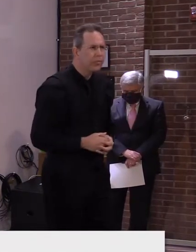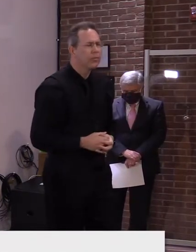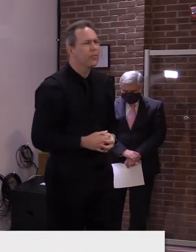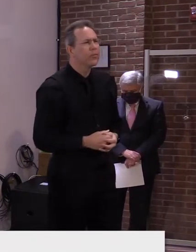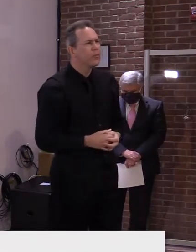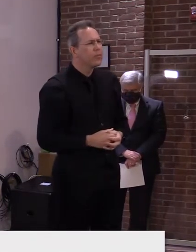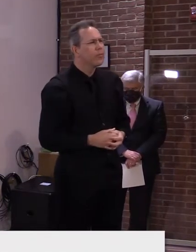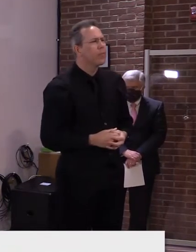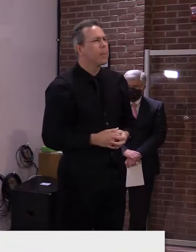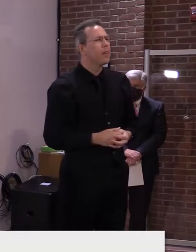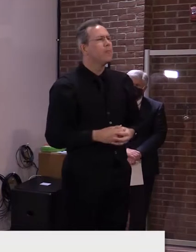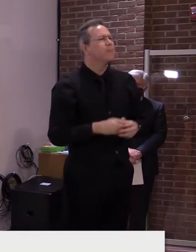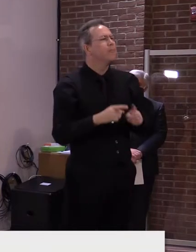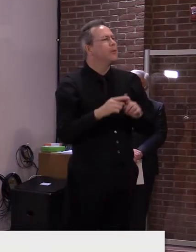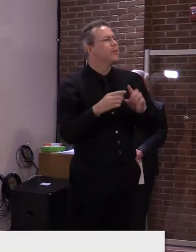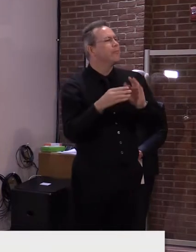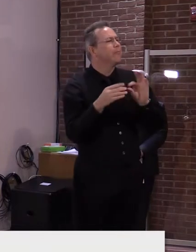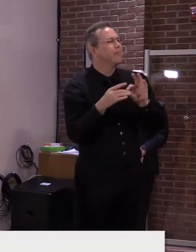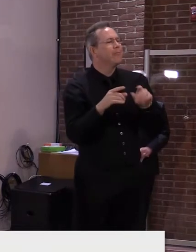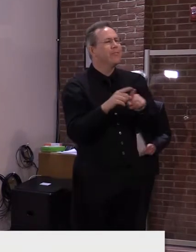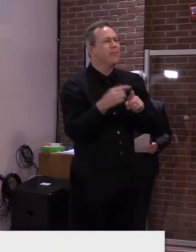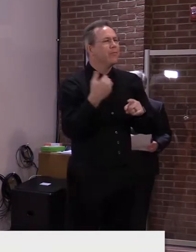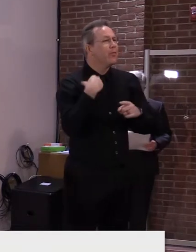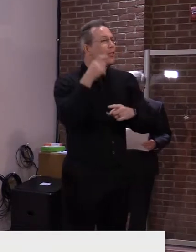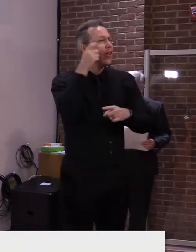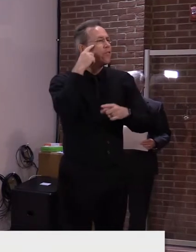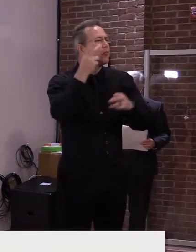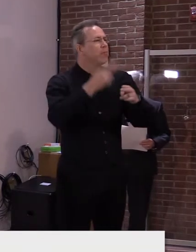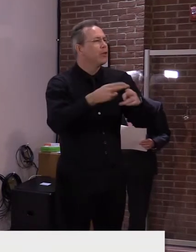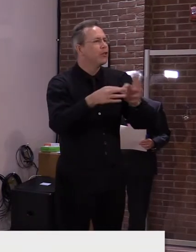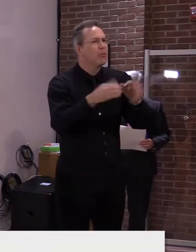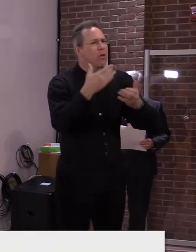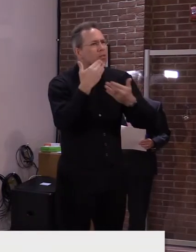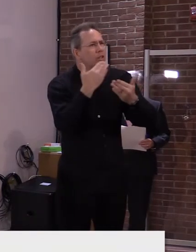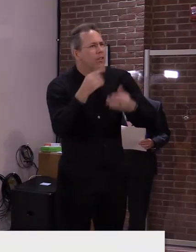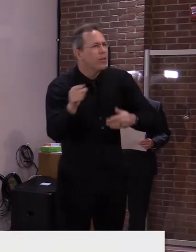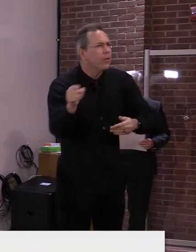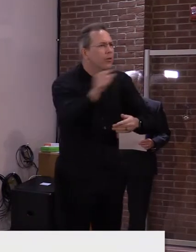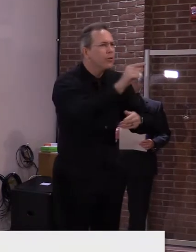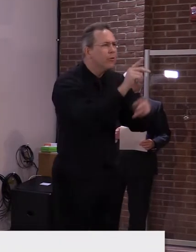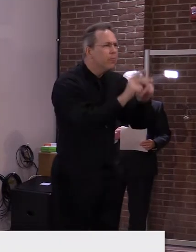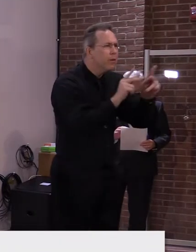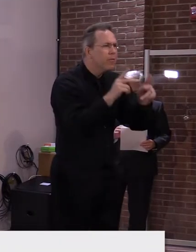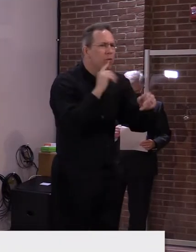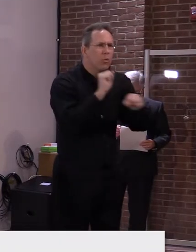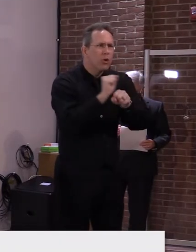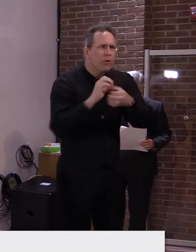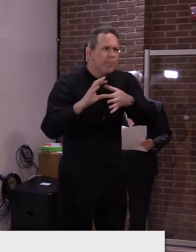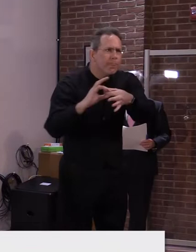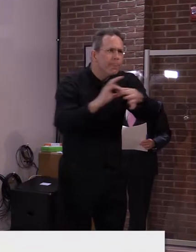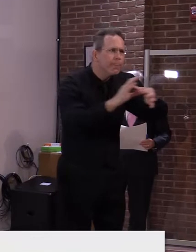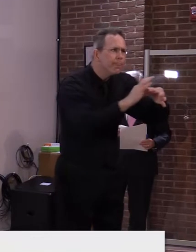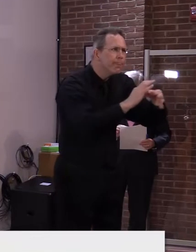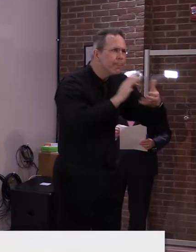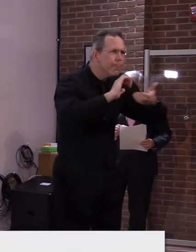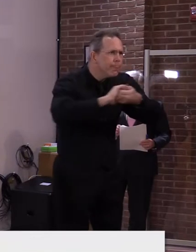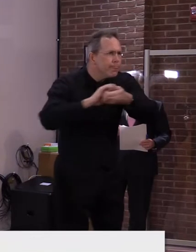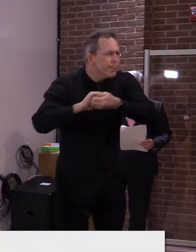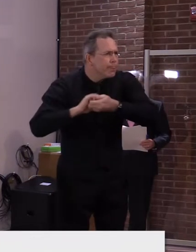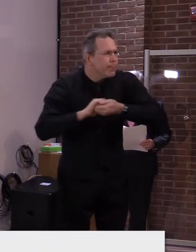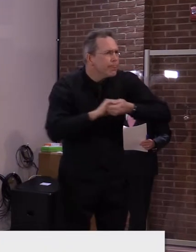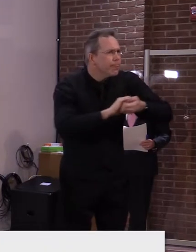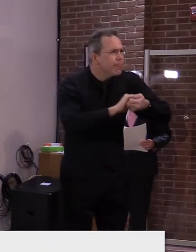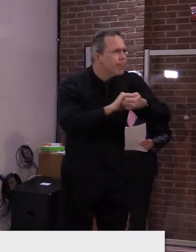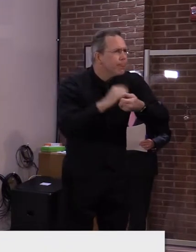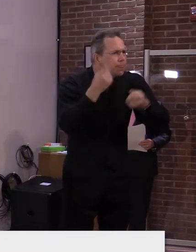message of gratitude for the hard work and collaboration educators and their partners have participated in this past year, as well